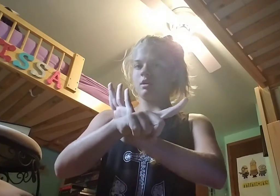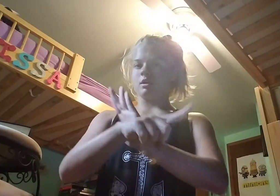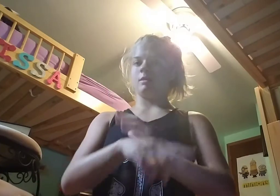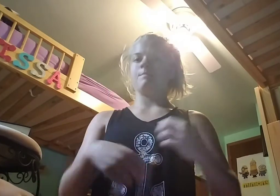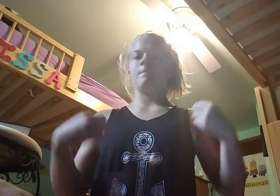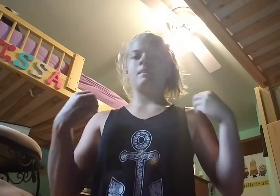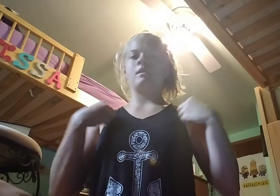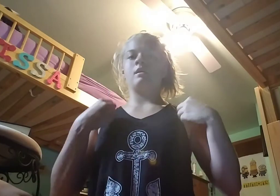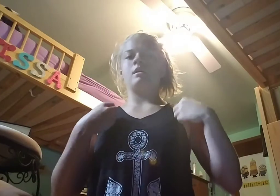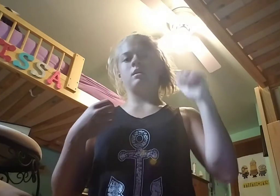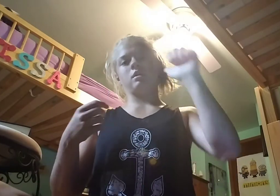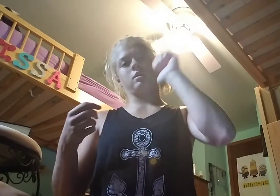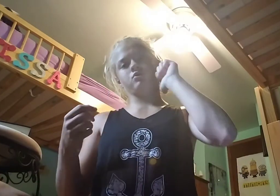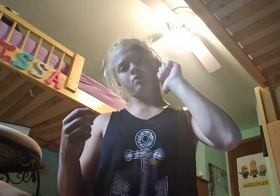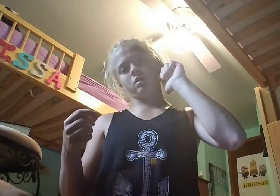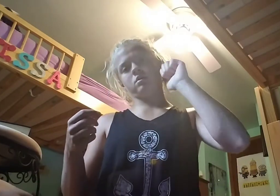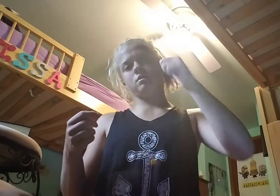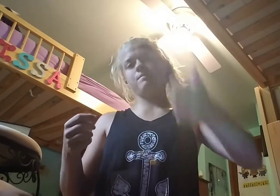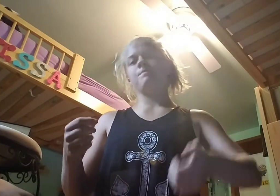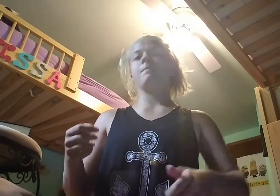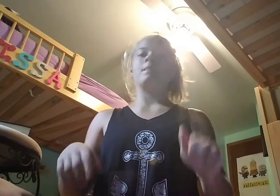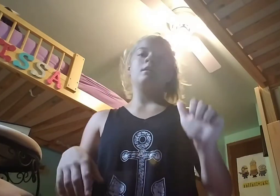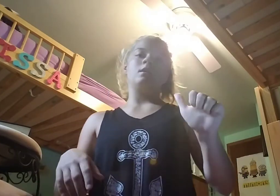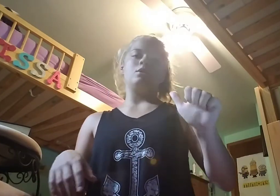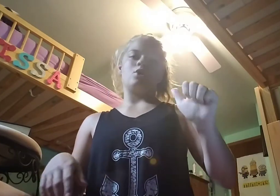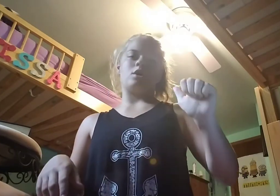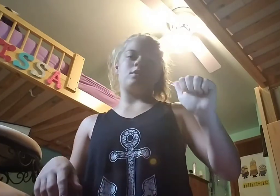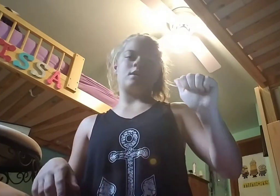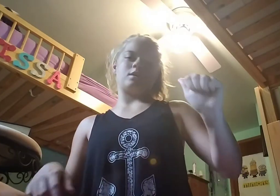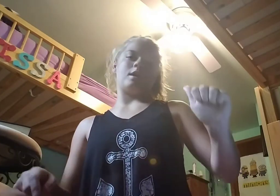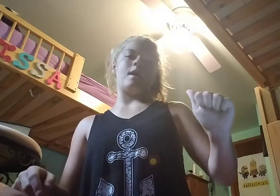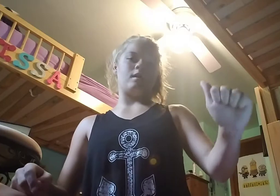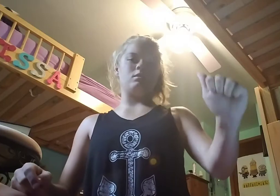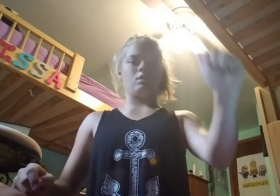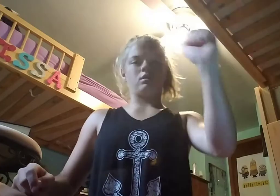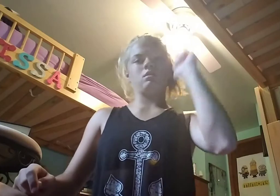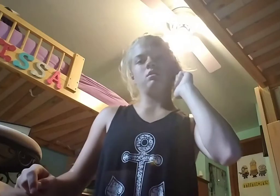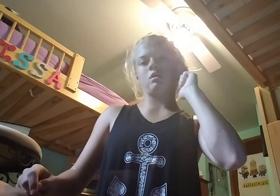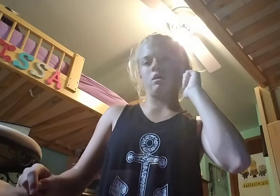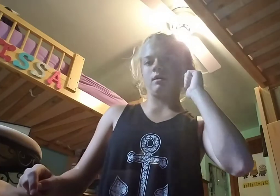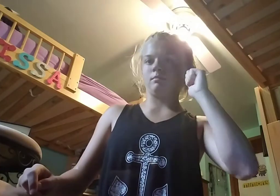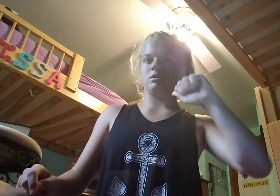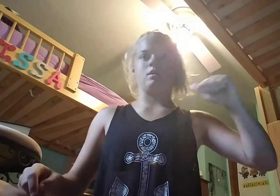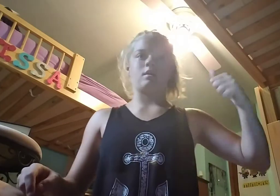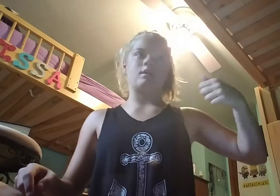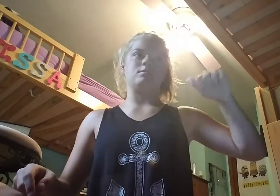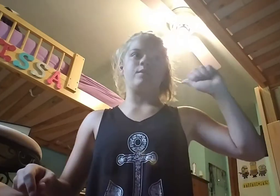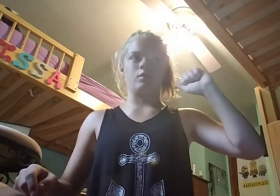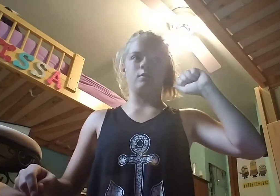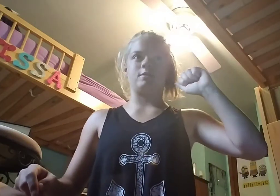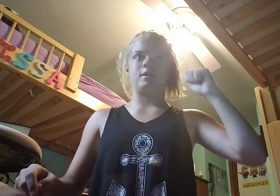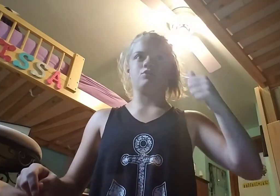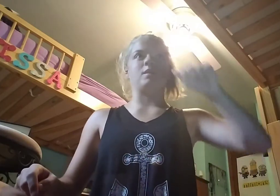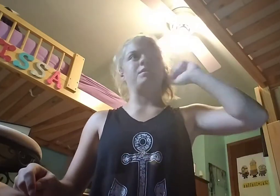killer. Getting drunk. Drunk, you take like an A hand and like kind of like miss, like as if you're going to take a drink, but then